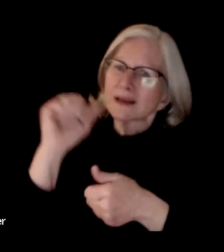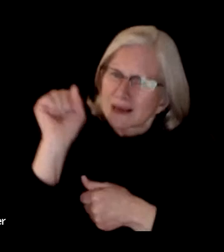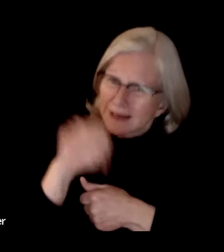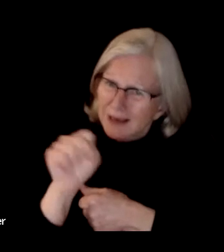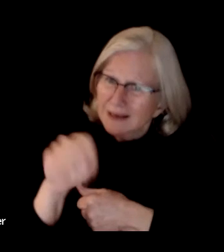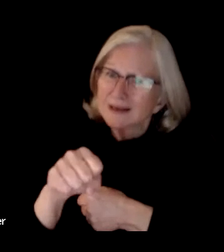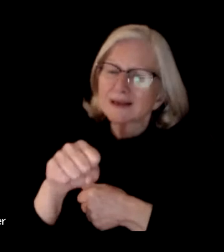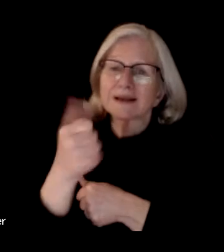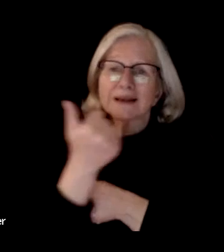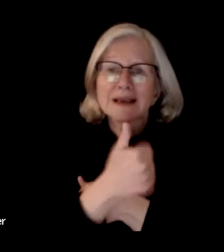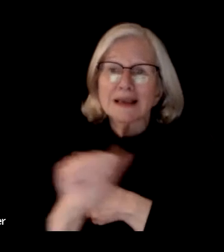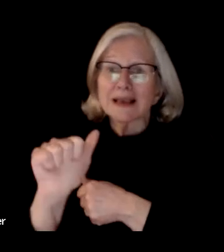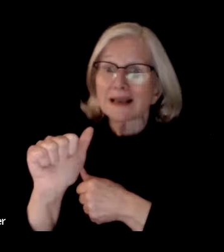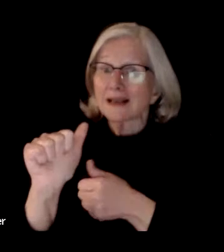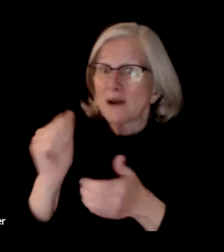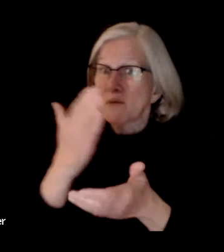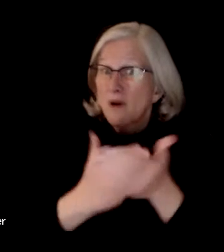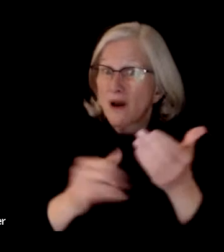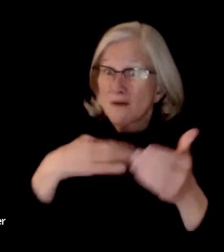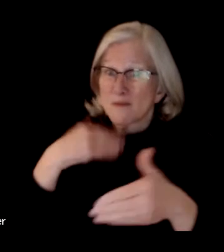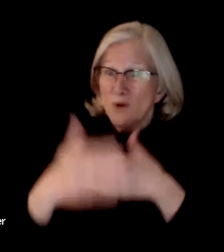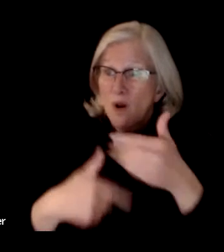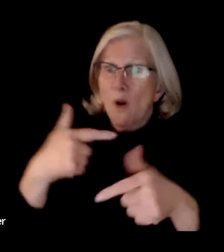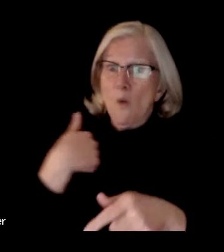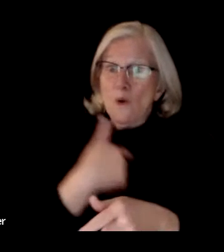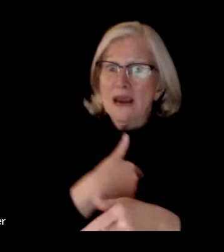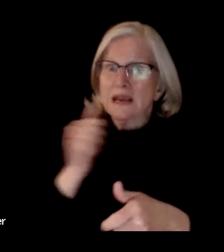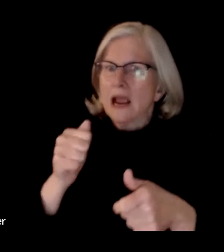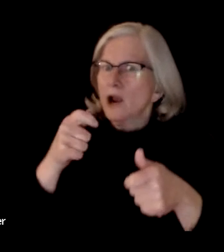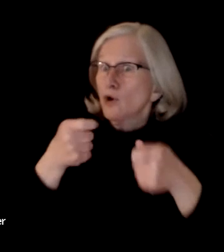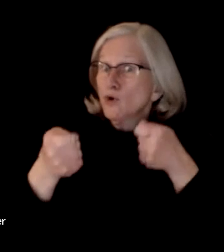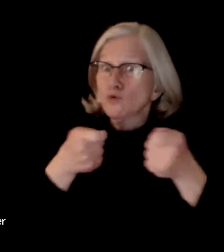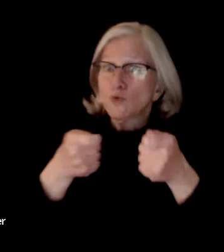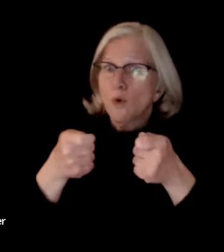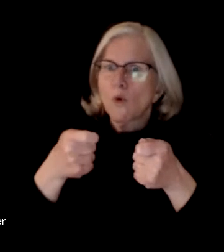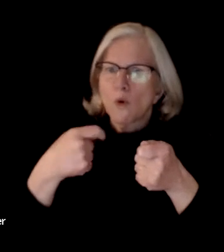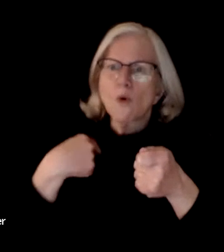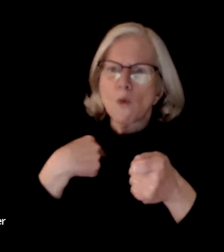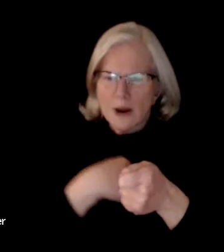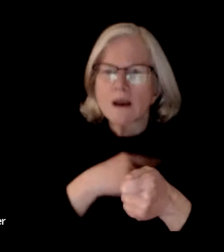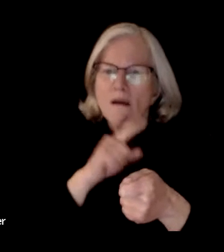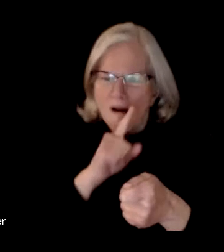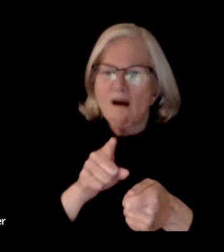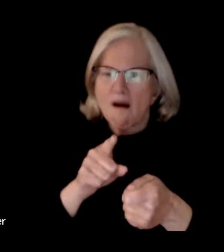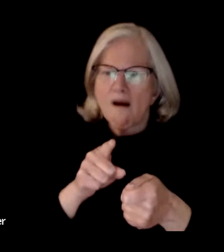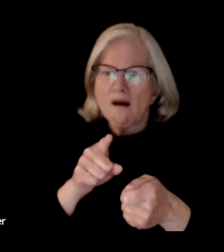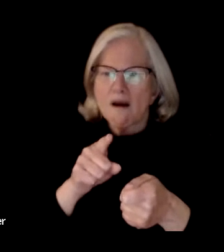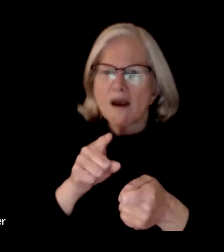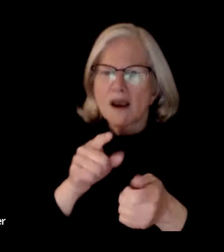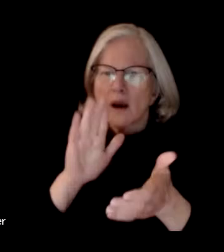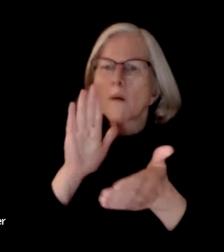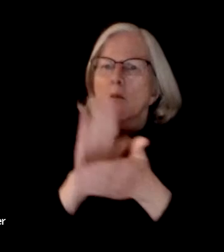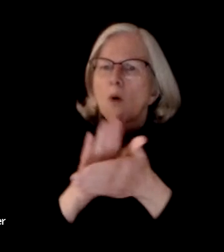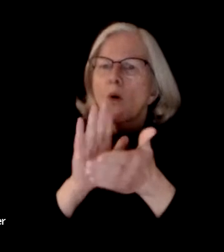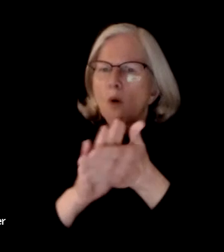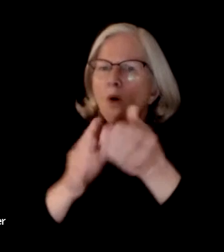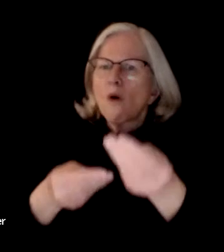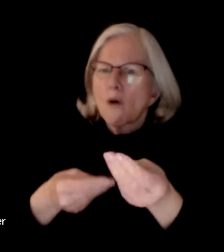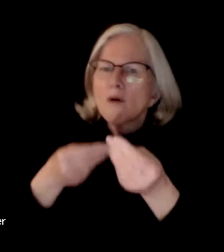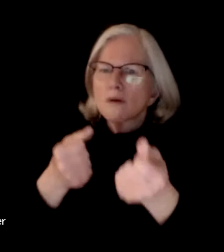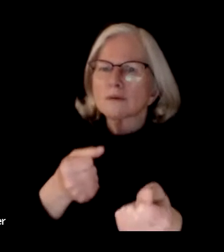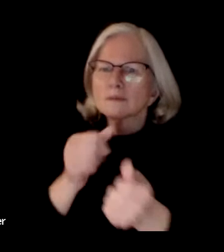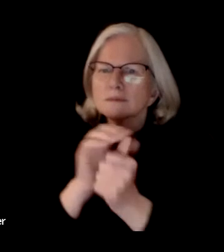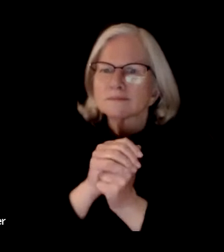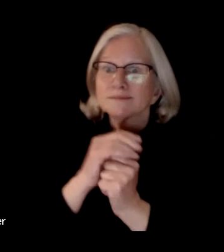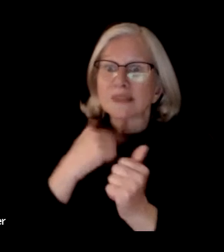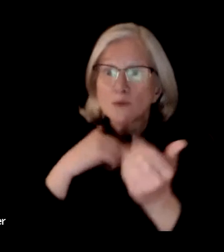process that are under our control, that we are getting more and more efficient at that. We do expect these